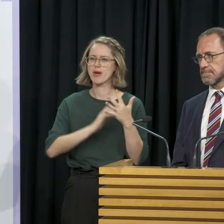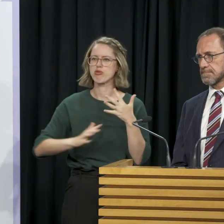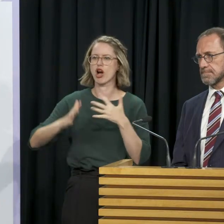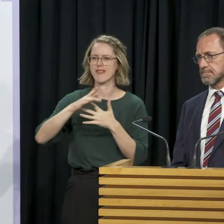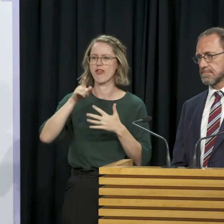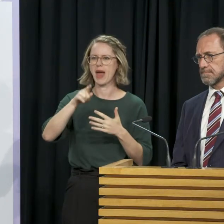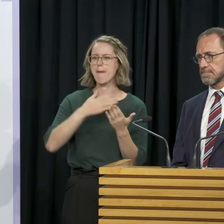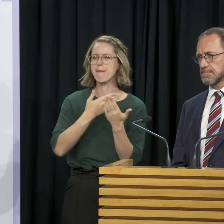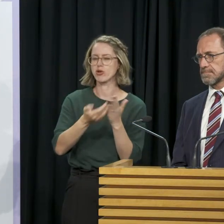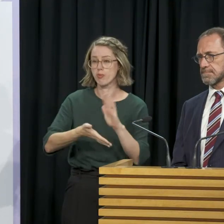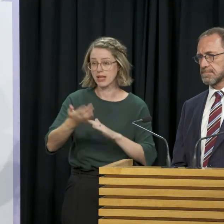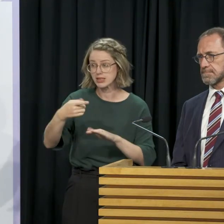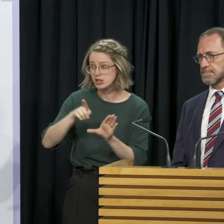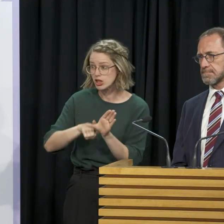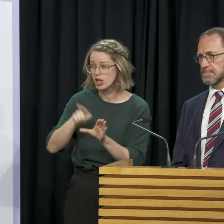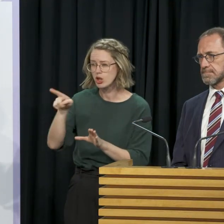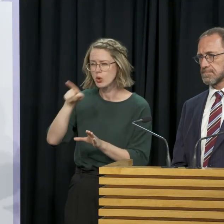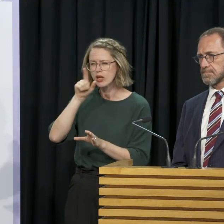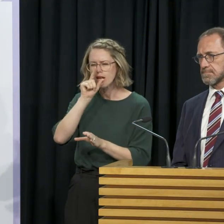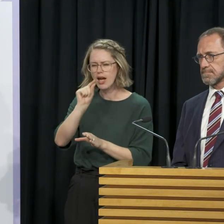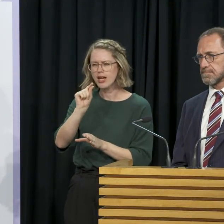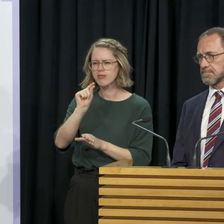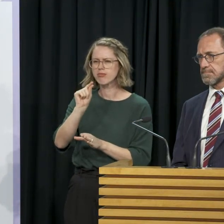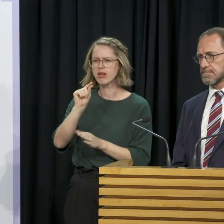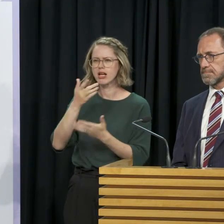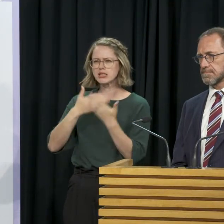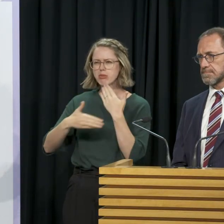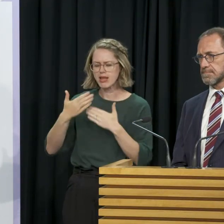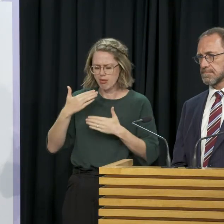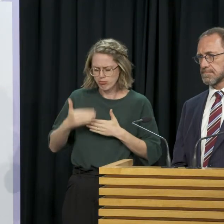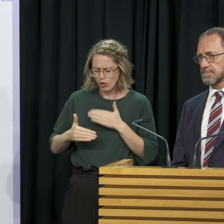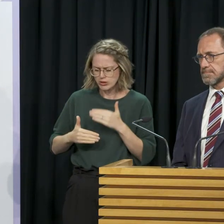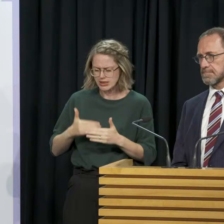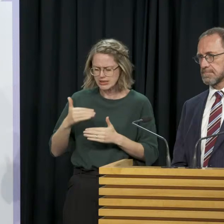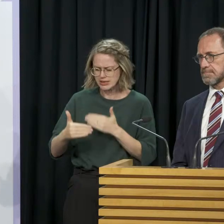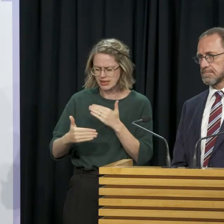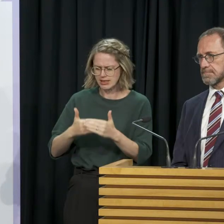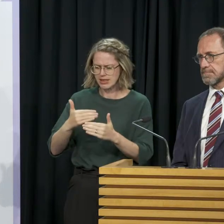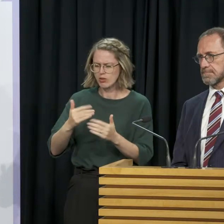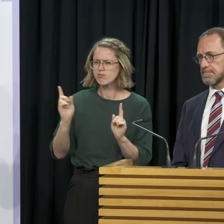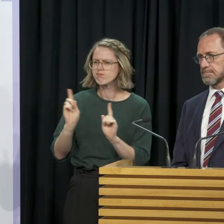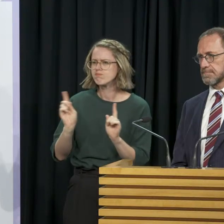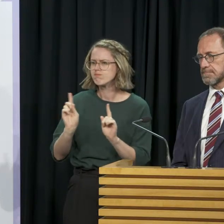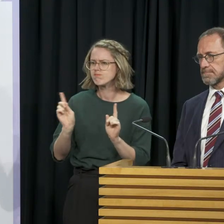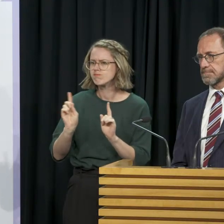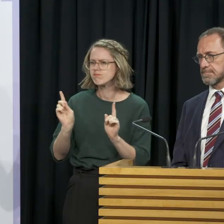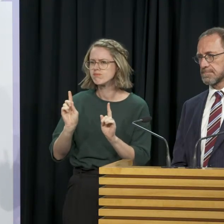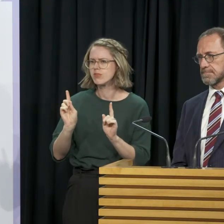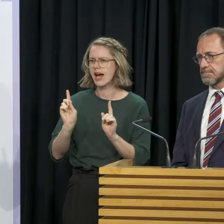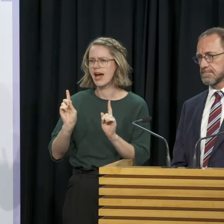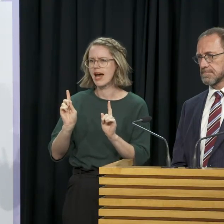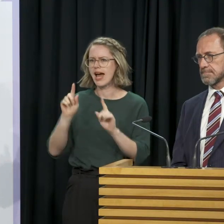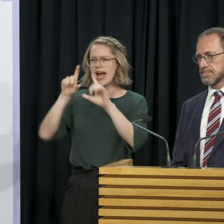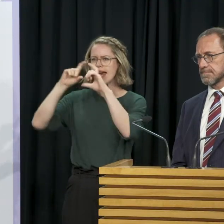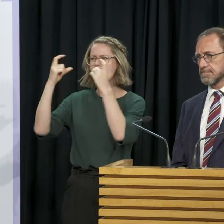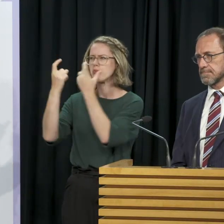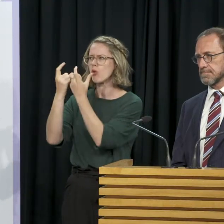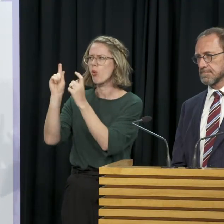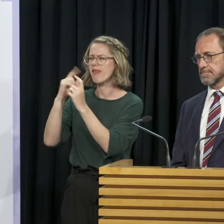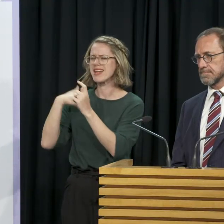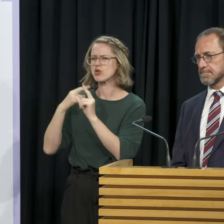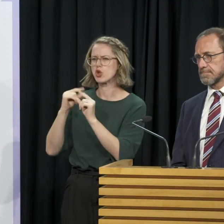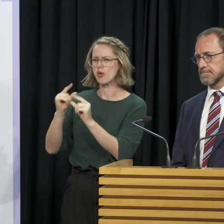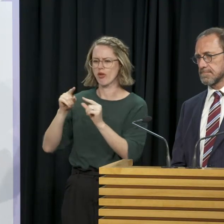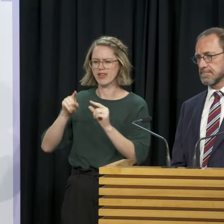pass it this year. Would you be able to walk us through what the process is from here and what Cabinet needs to do to get it across the